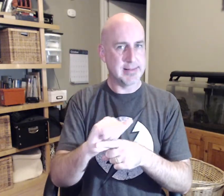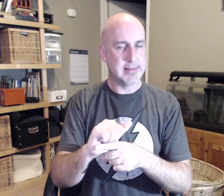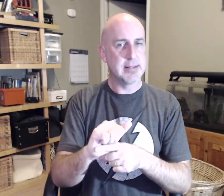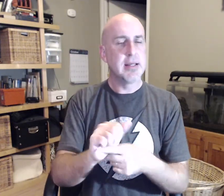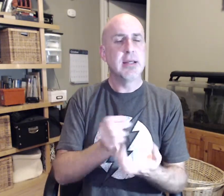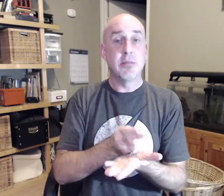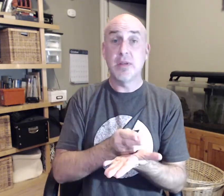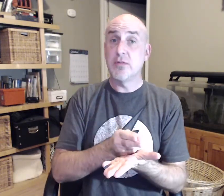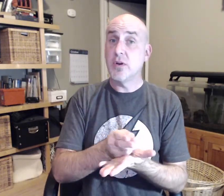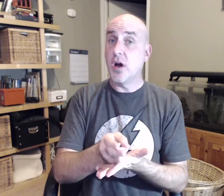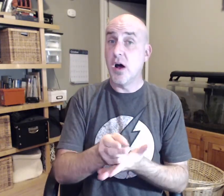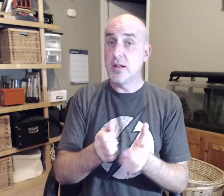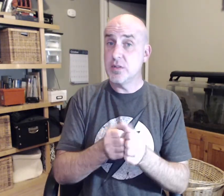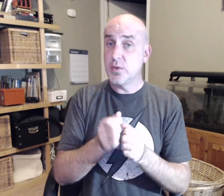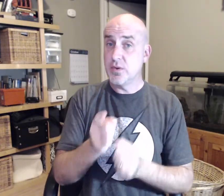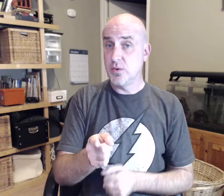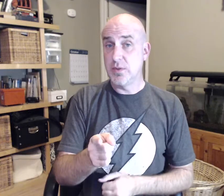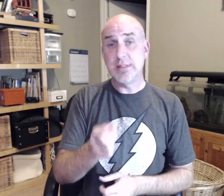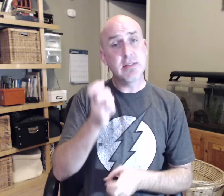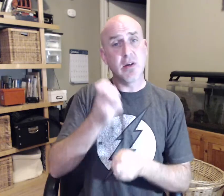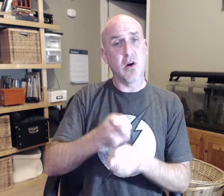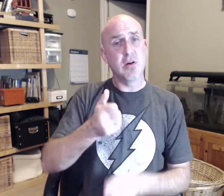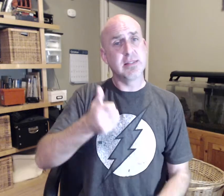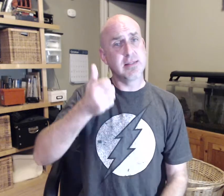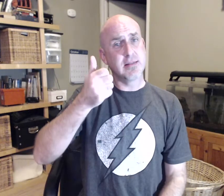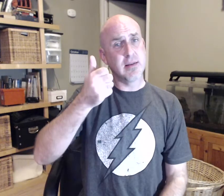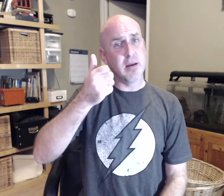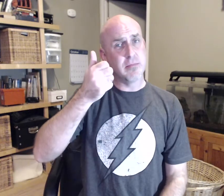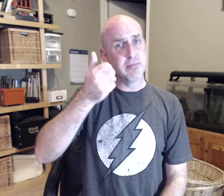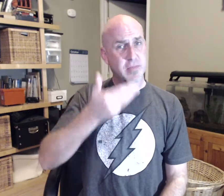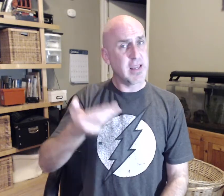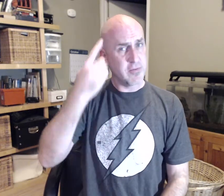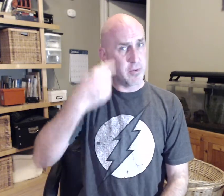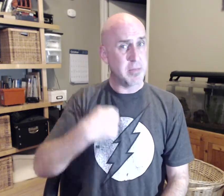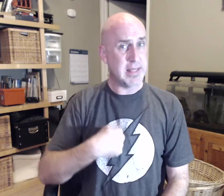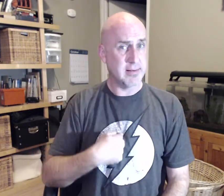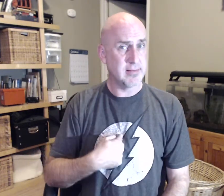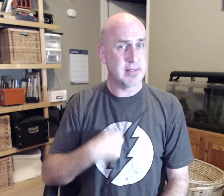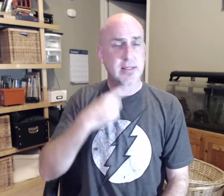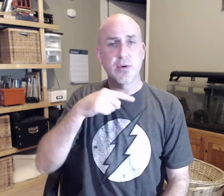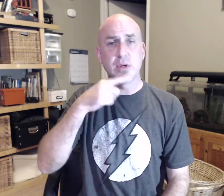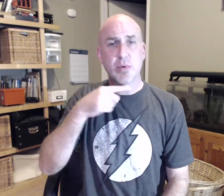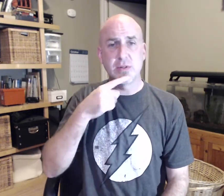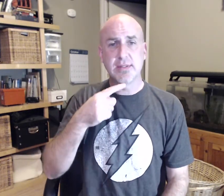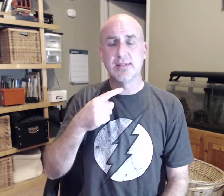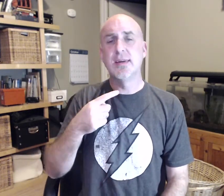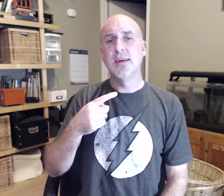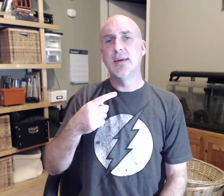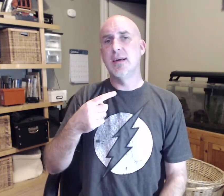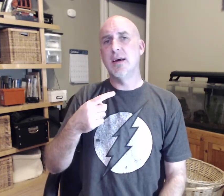practice. Being very honest with you, this is the hardest thing for me as a hearing person.